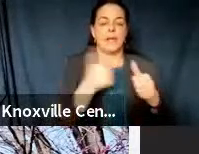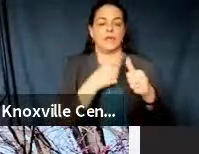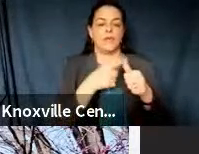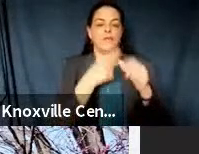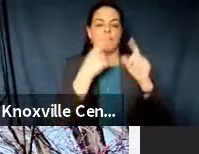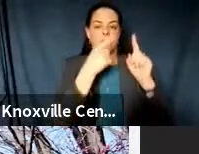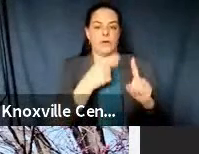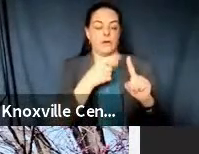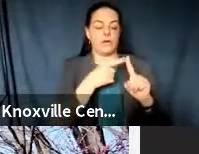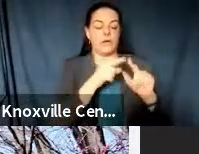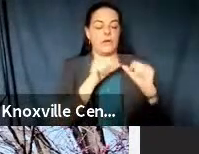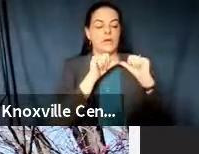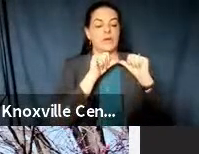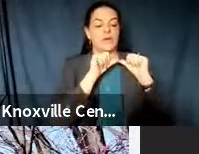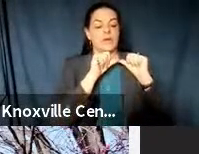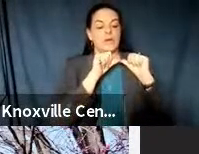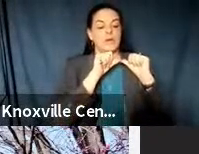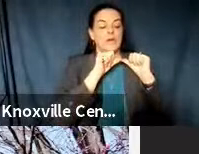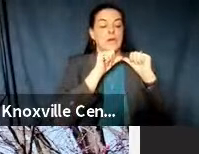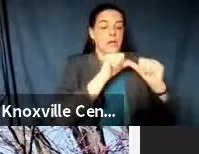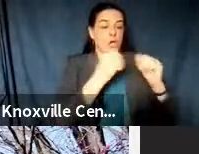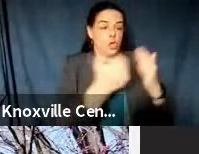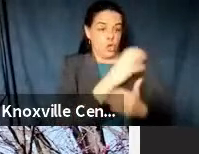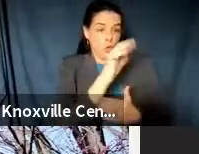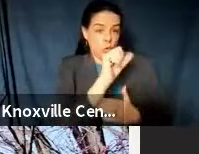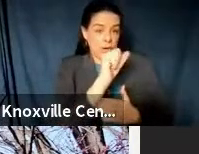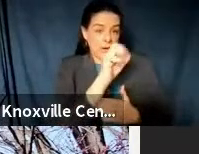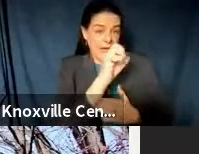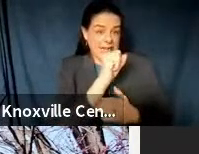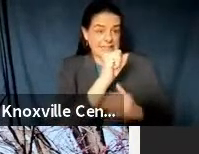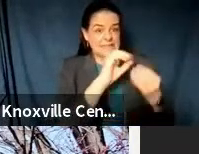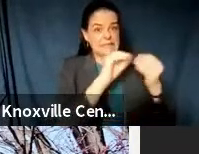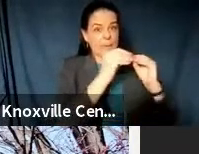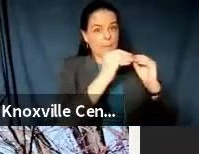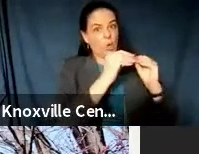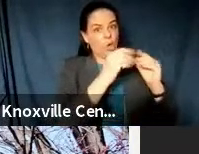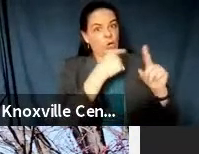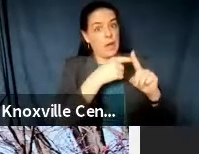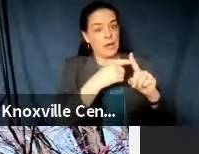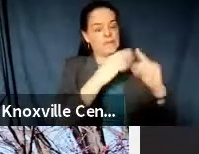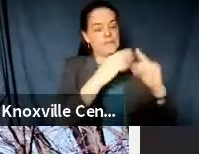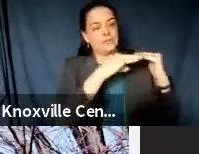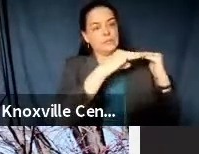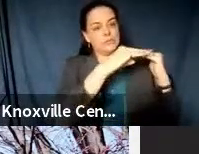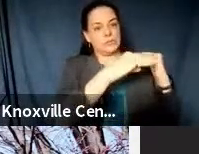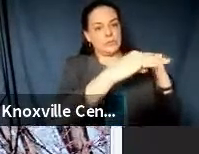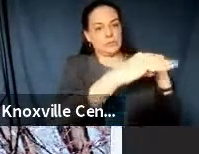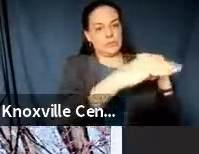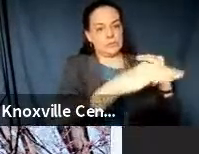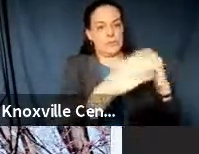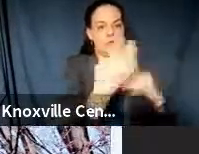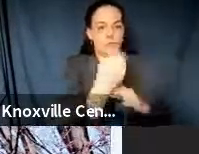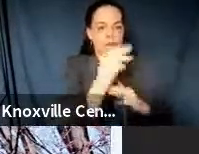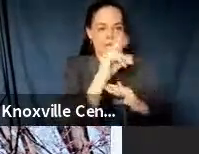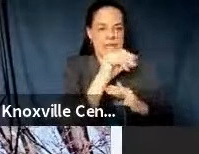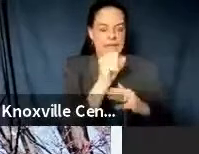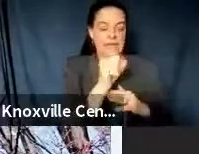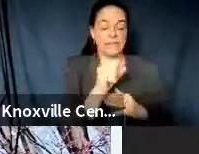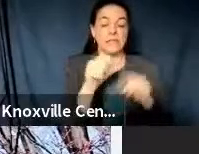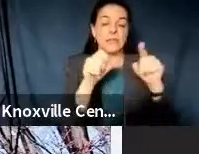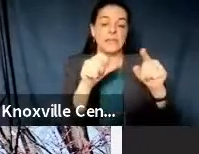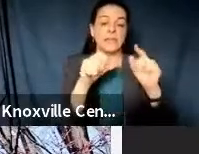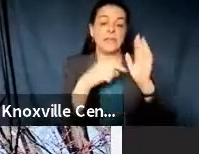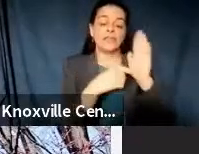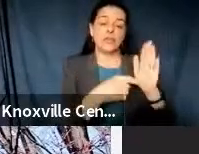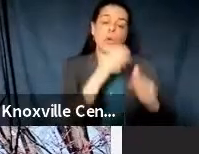reduction or stability in new cases for 14 days. To illustrate this benchmark, we have a bar graph that shows previous cases,